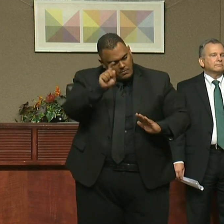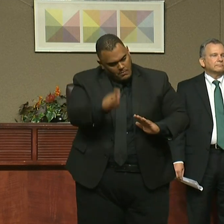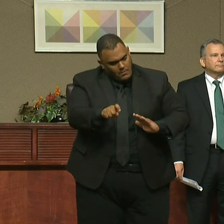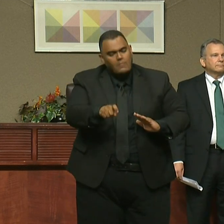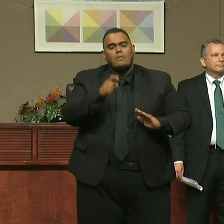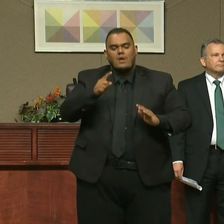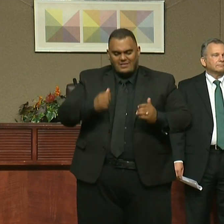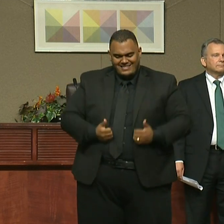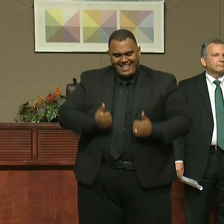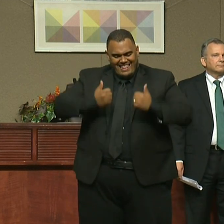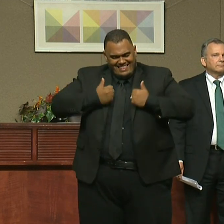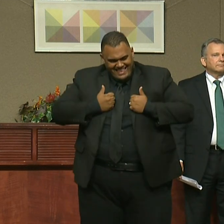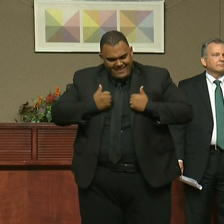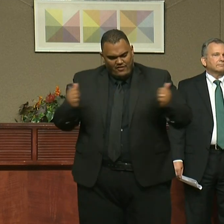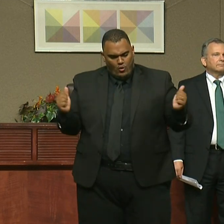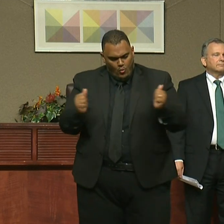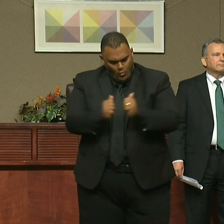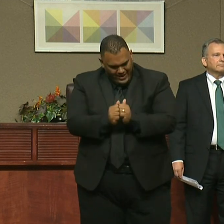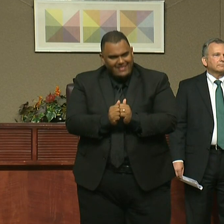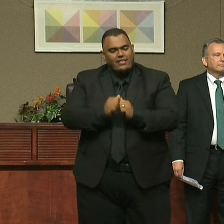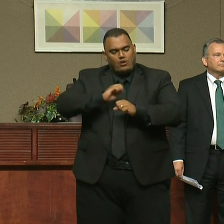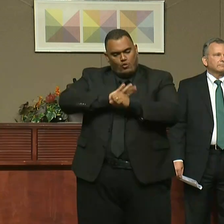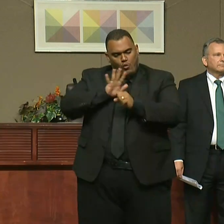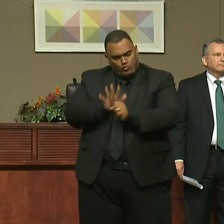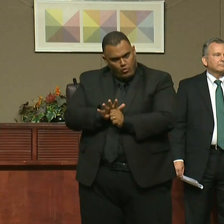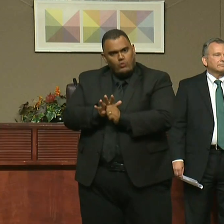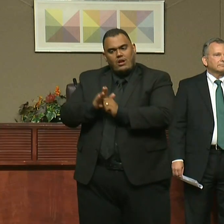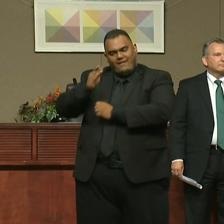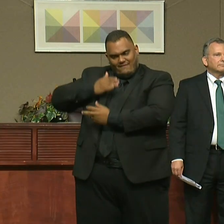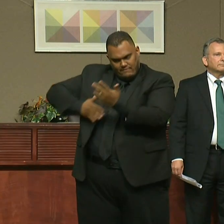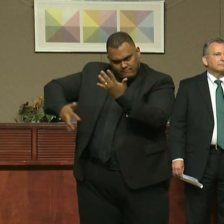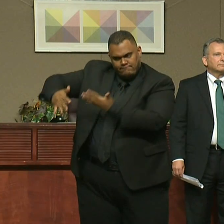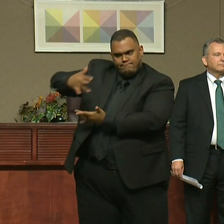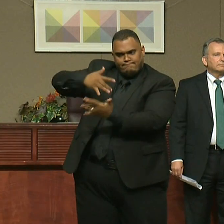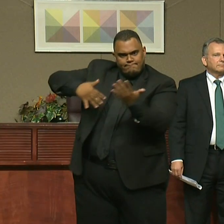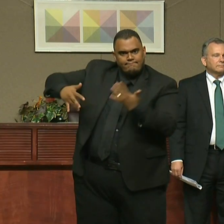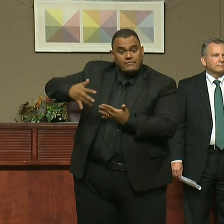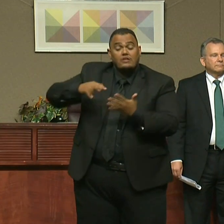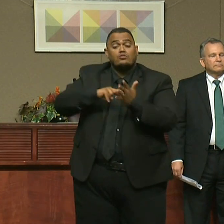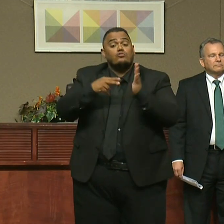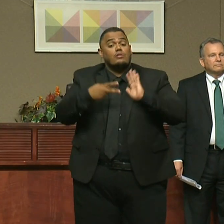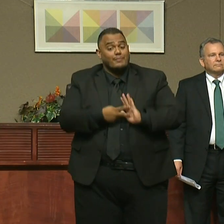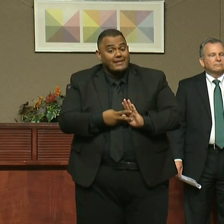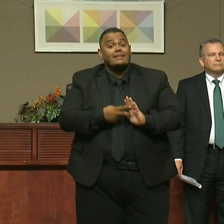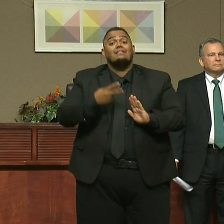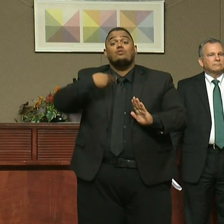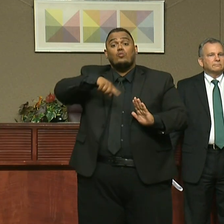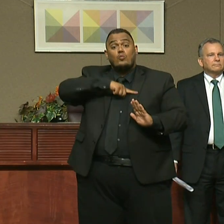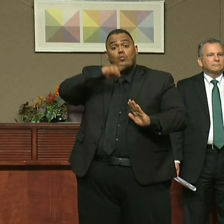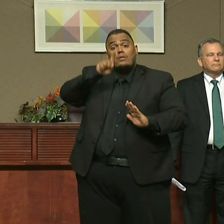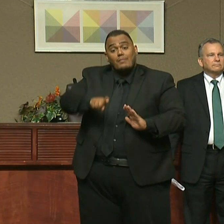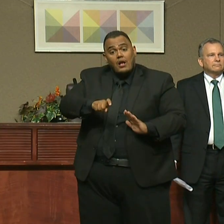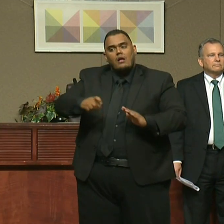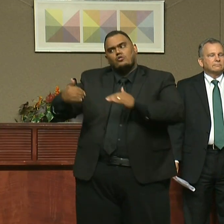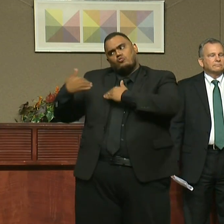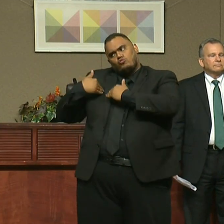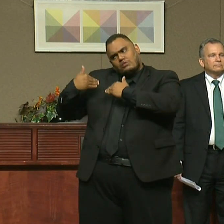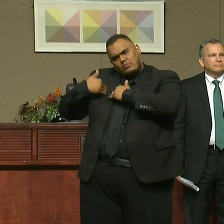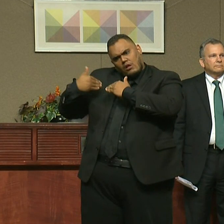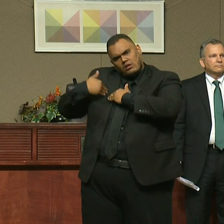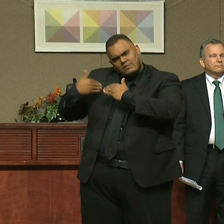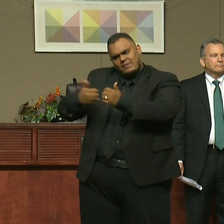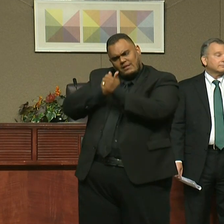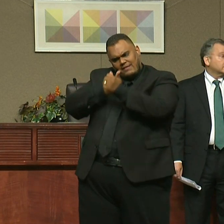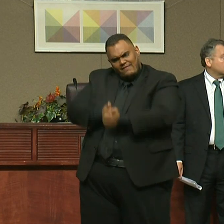virus, and that's something that we will continue to do. And all of the businesses that have reopened, they have reopened with these